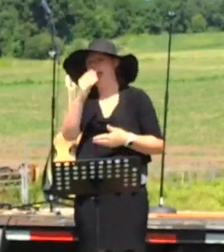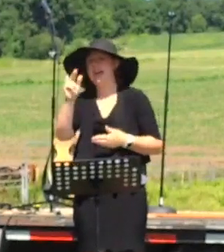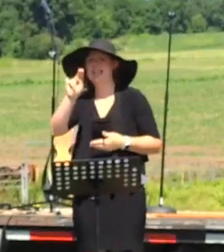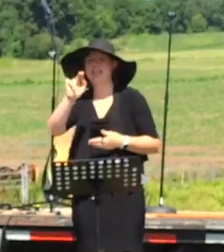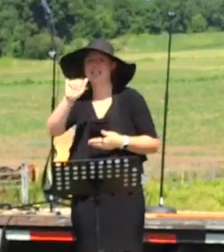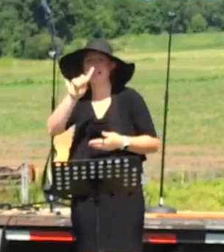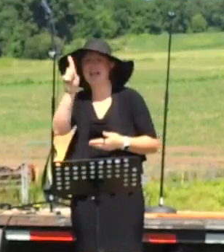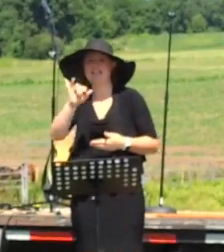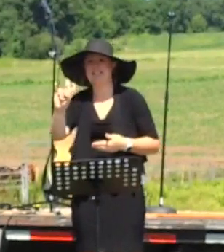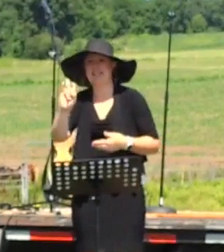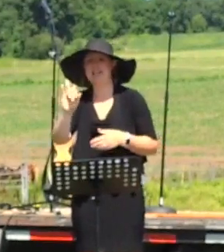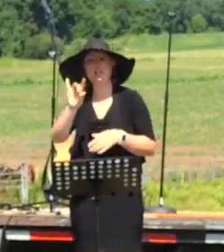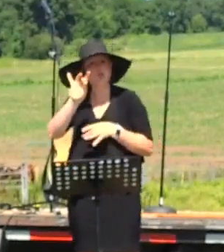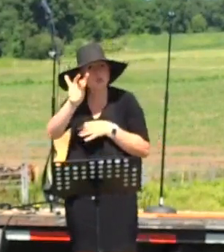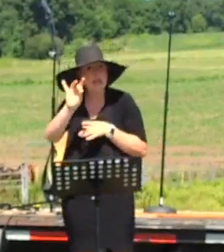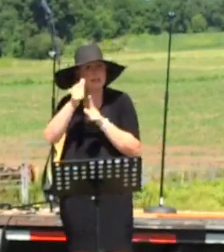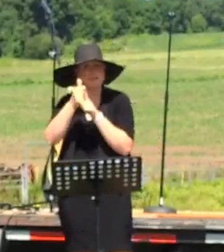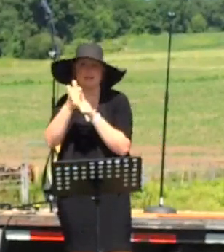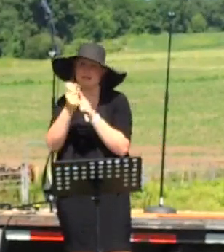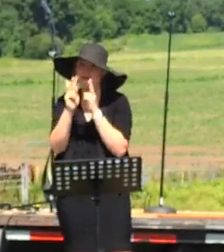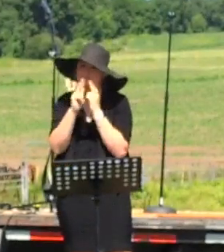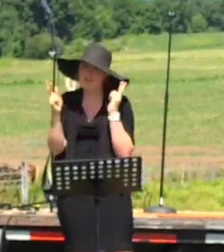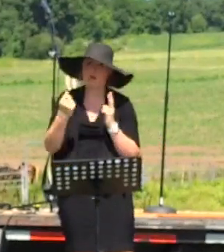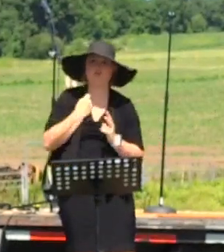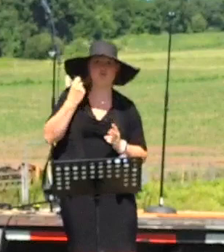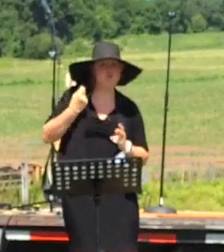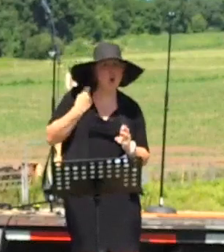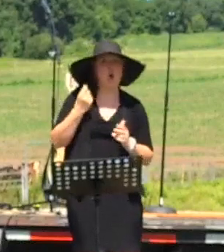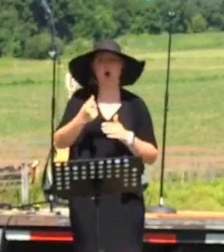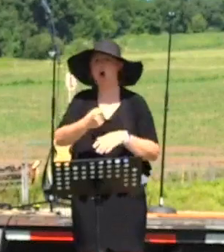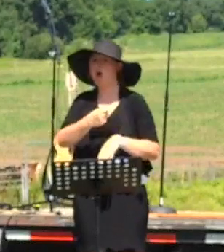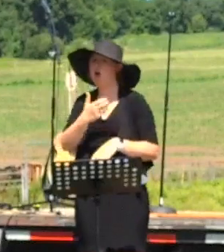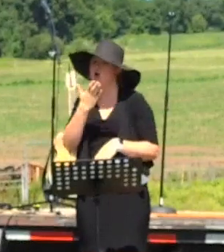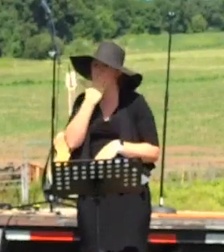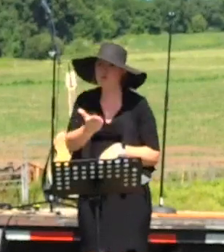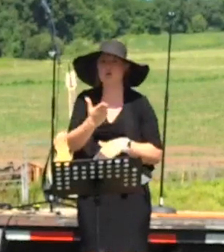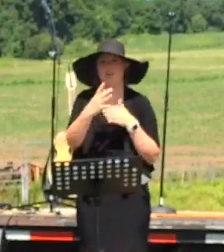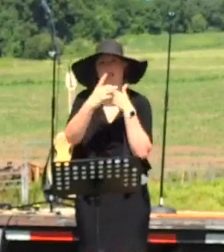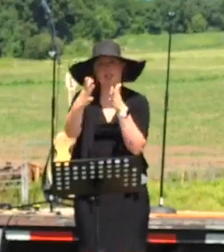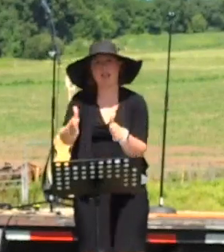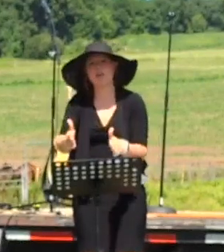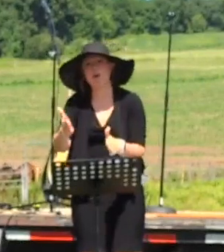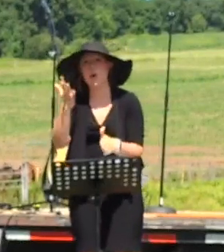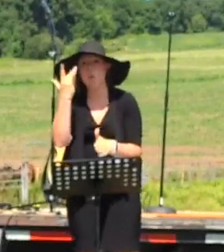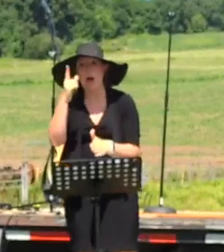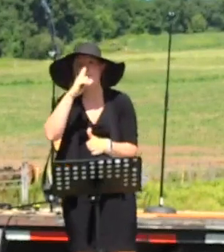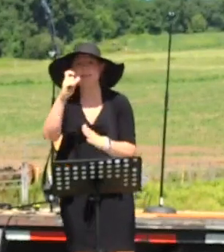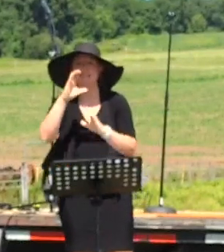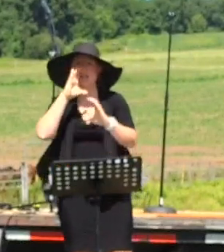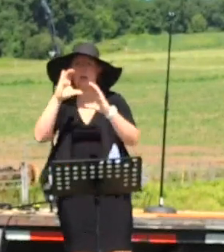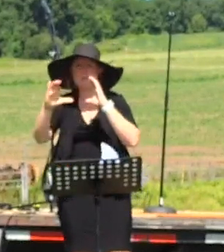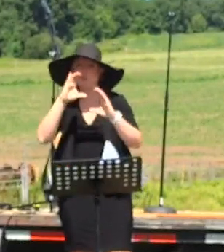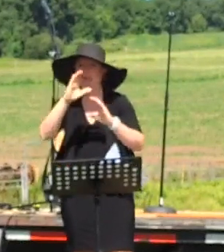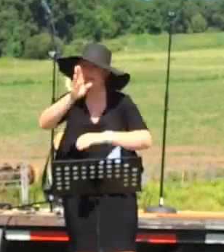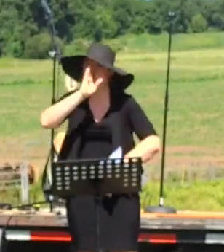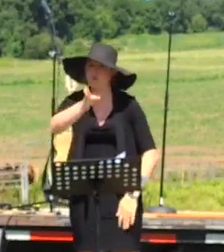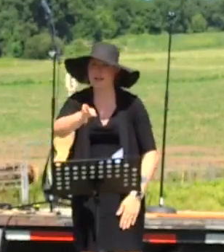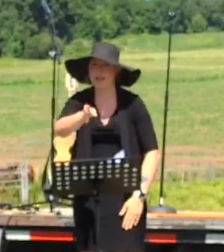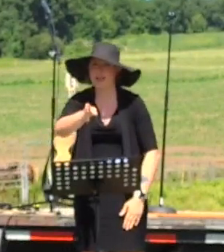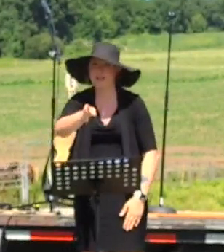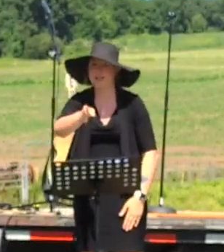So eights are incredibly effective leaders, and largely that is because they communicate very